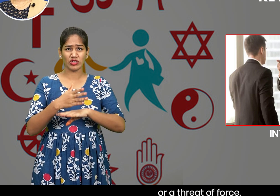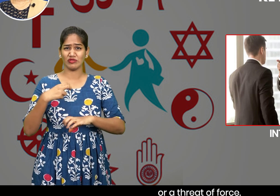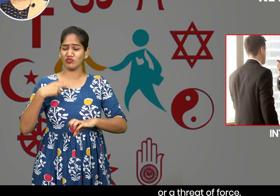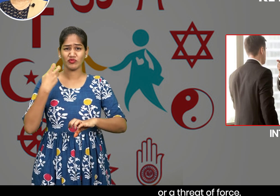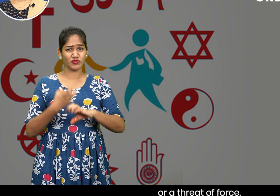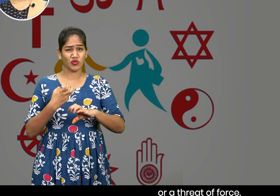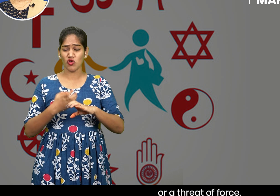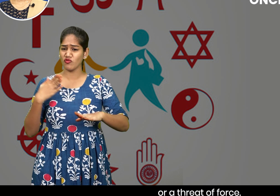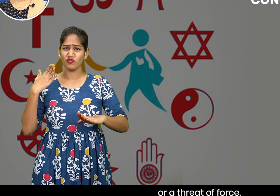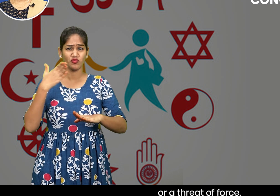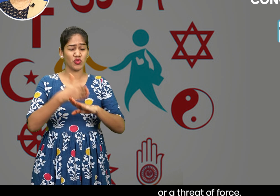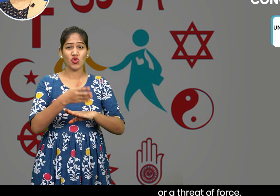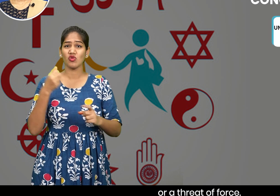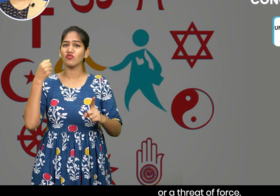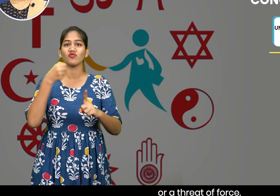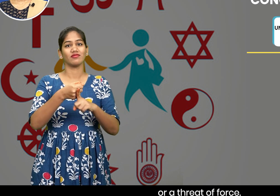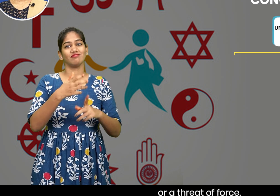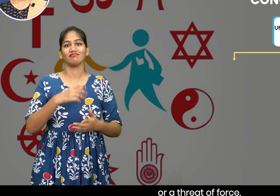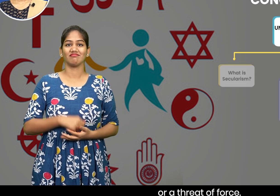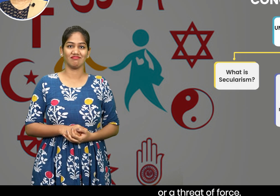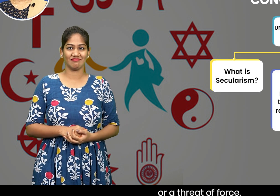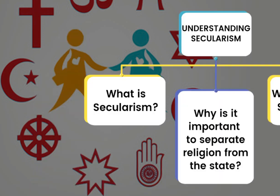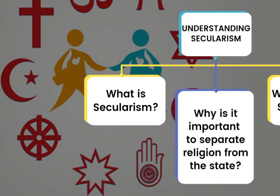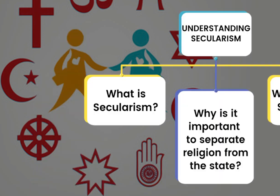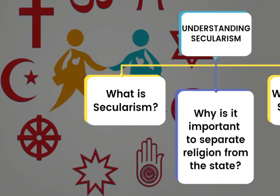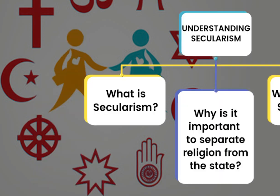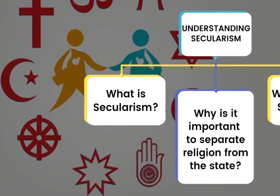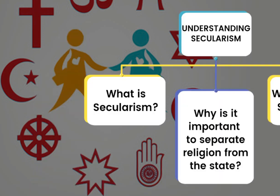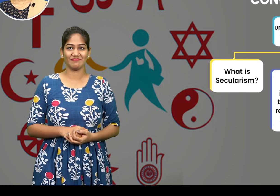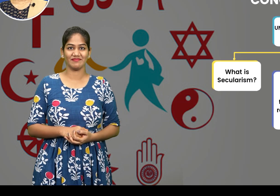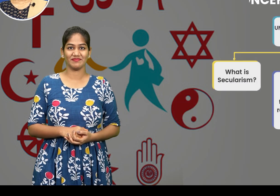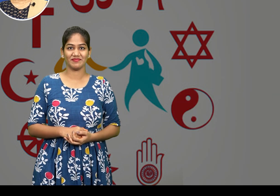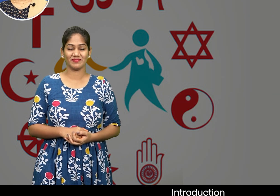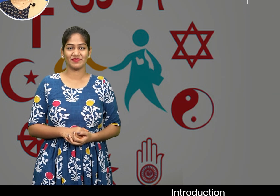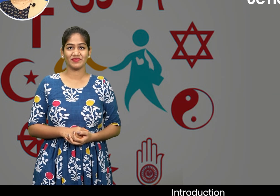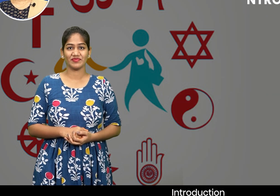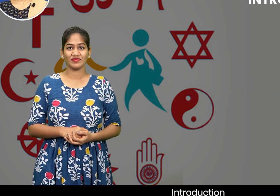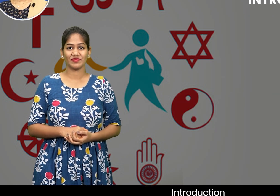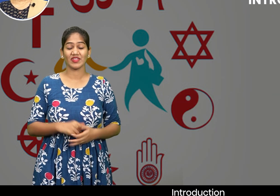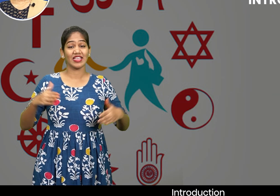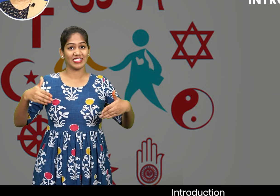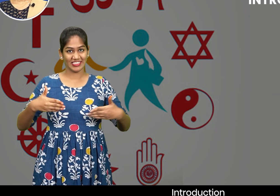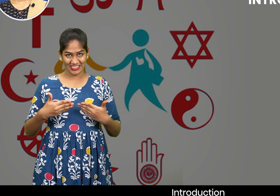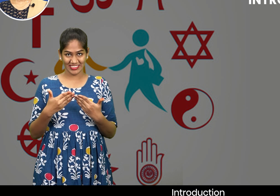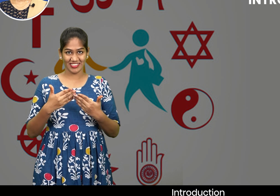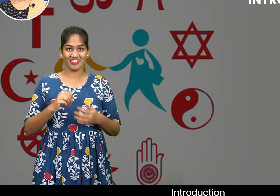force. Introduction.